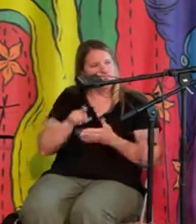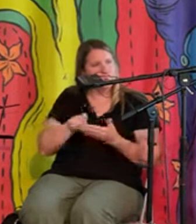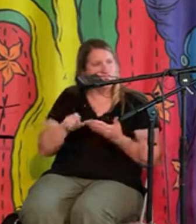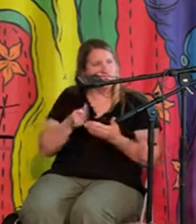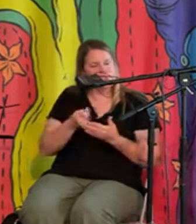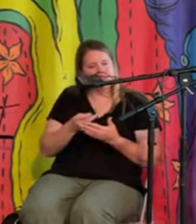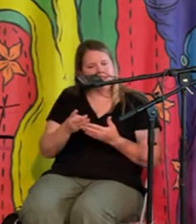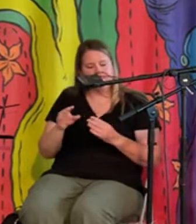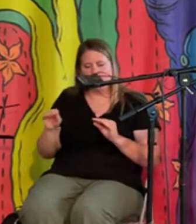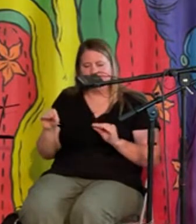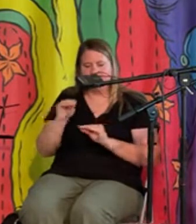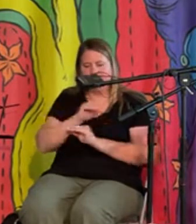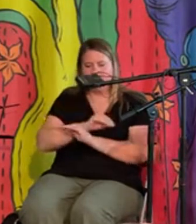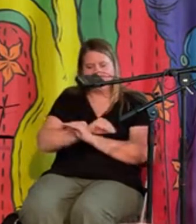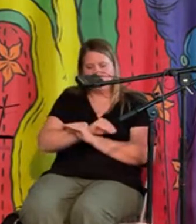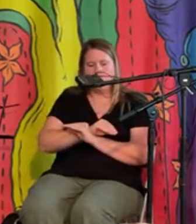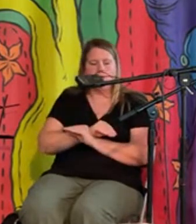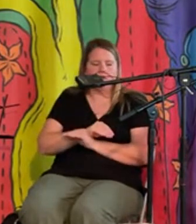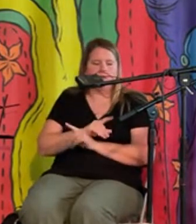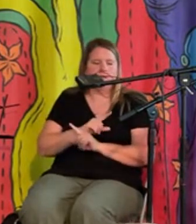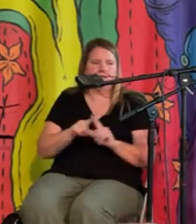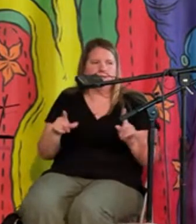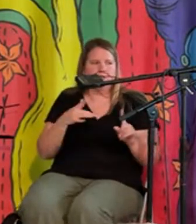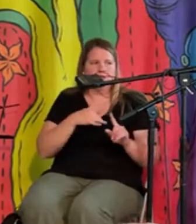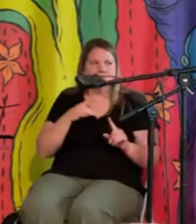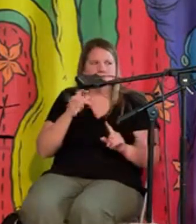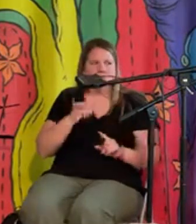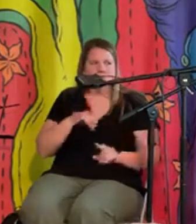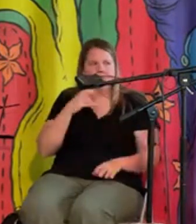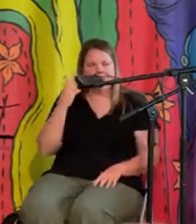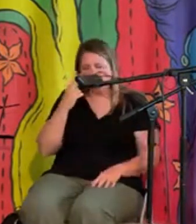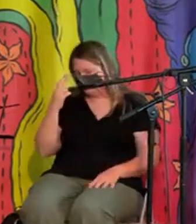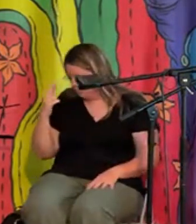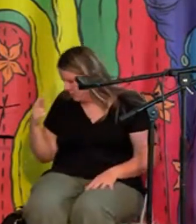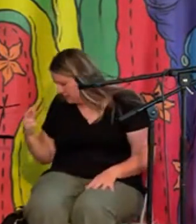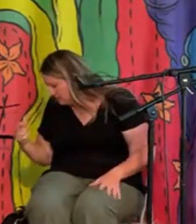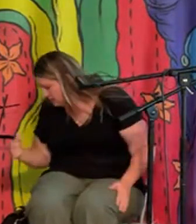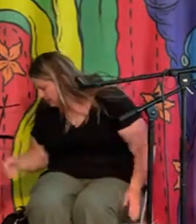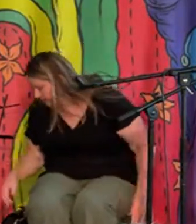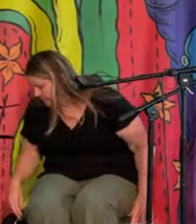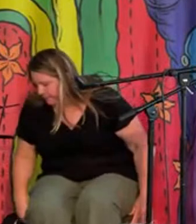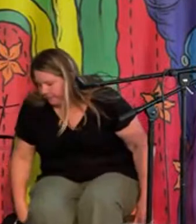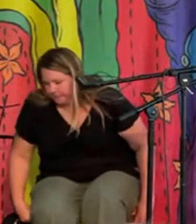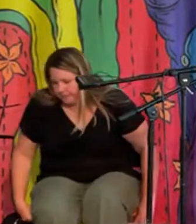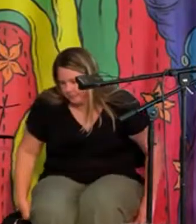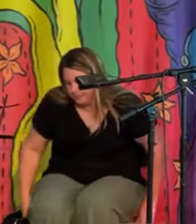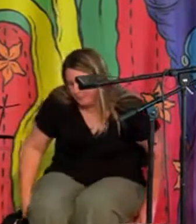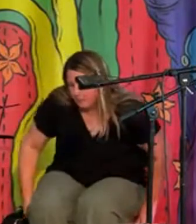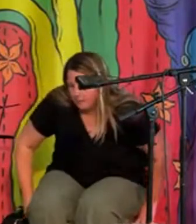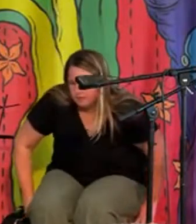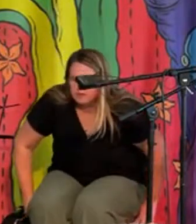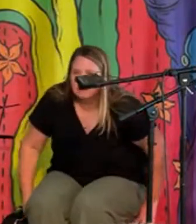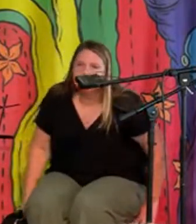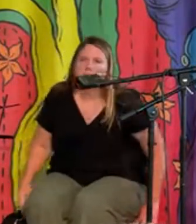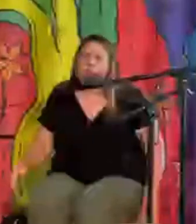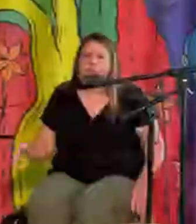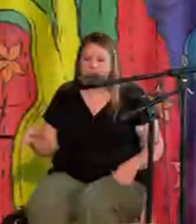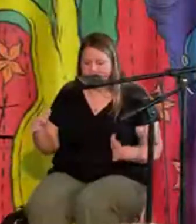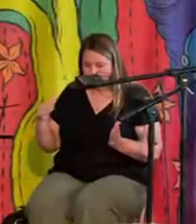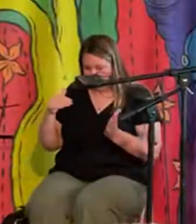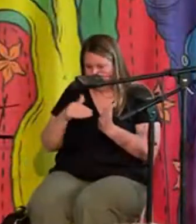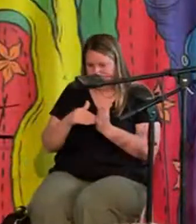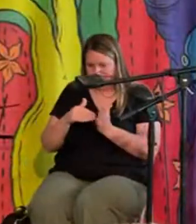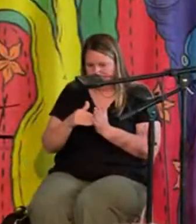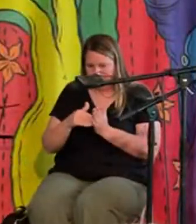of order, but that it's usually for that reason, I guess. But there were often times where we were